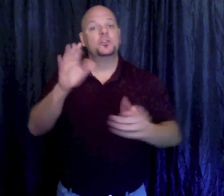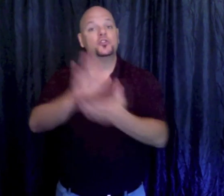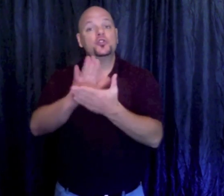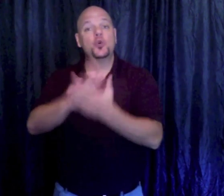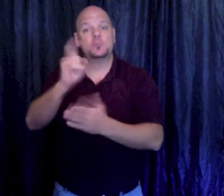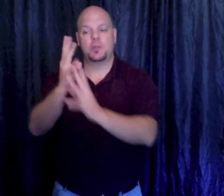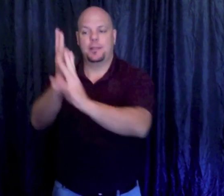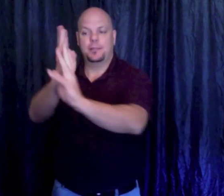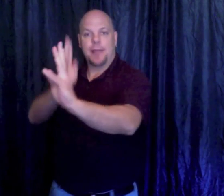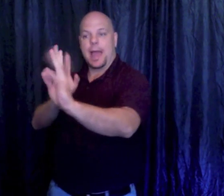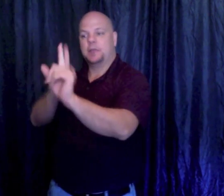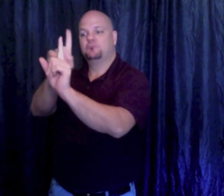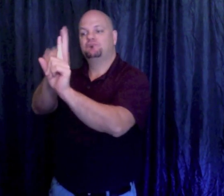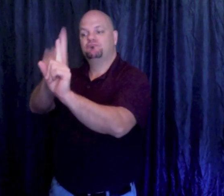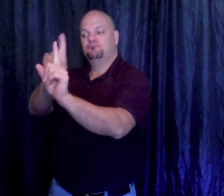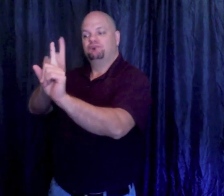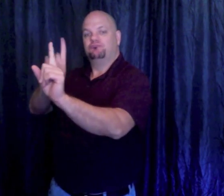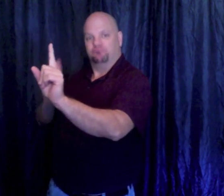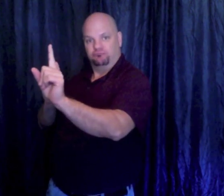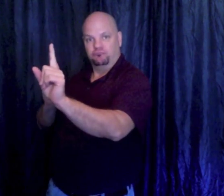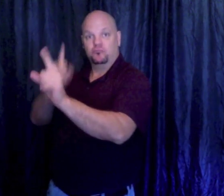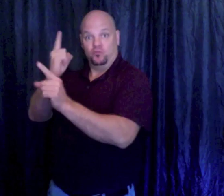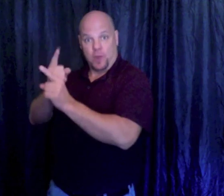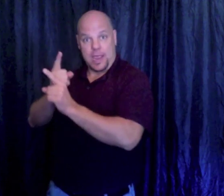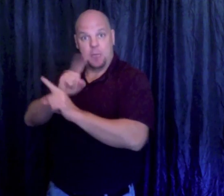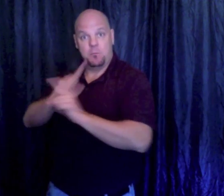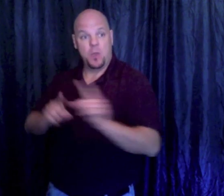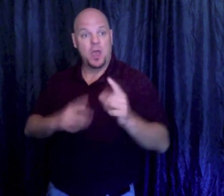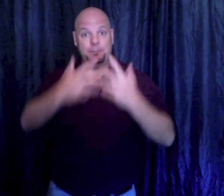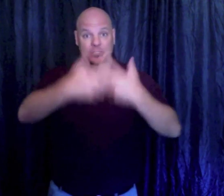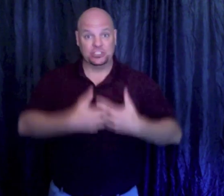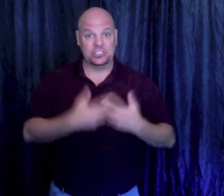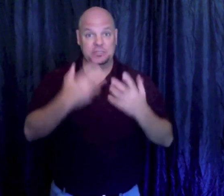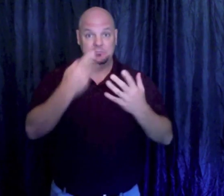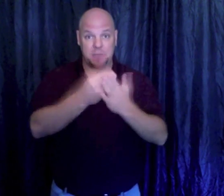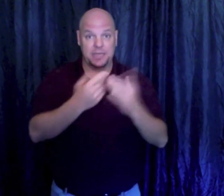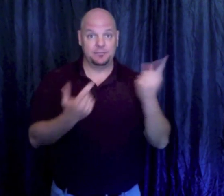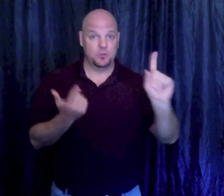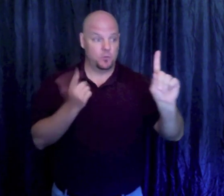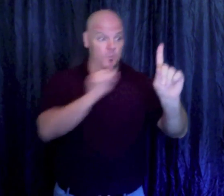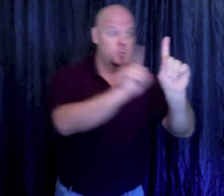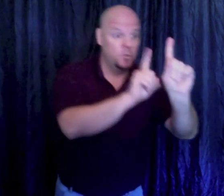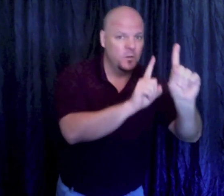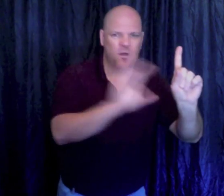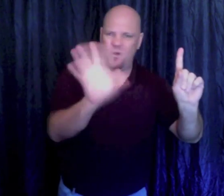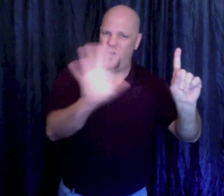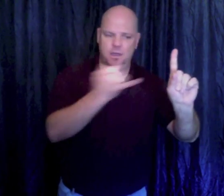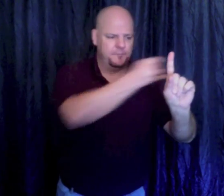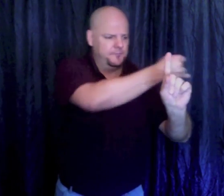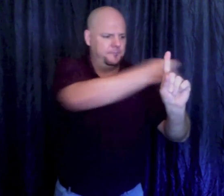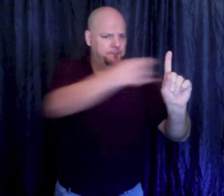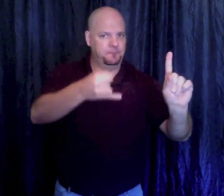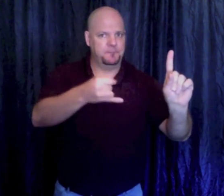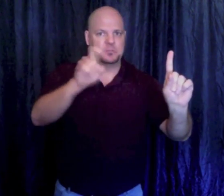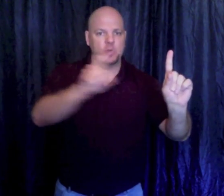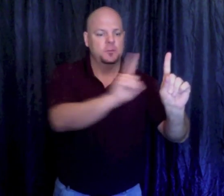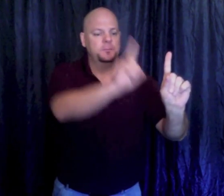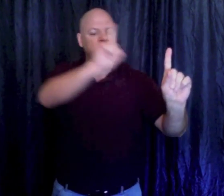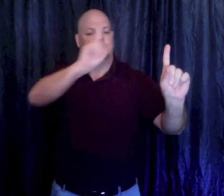at an ATM machine getting money out, you don't stand right behind them. There's actually a boundary. You have to stand physically the distance away from them.